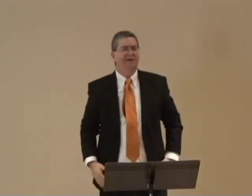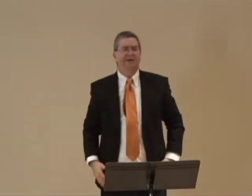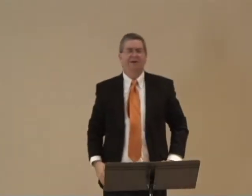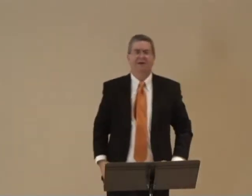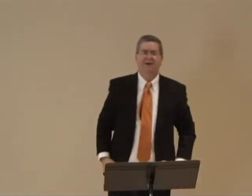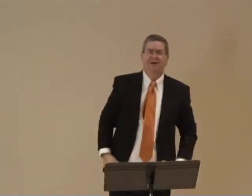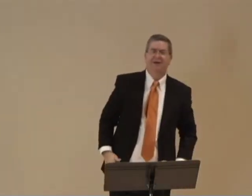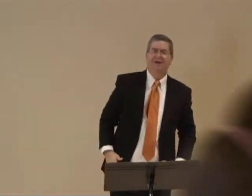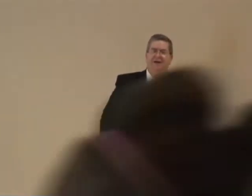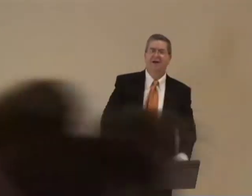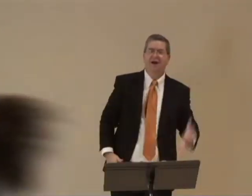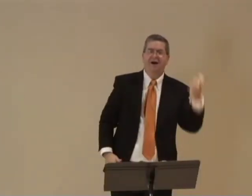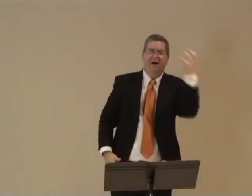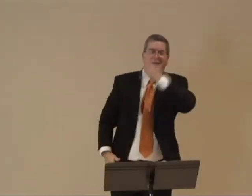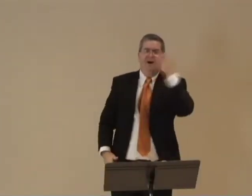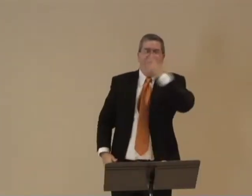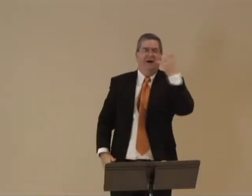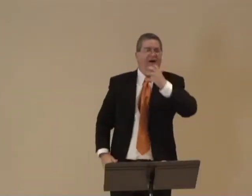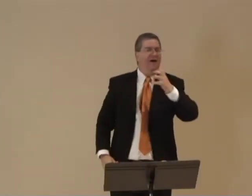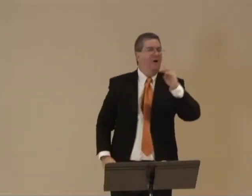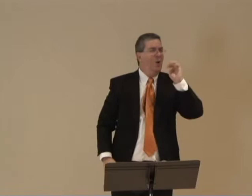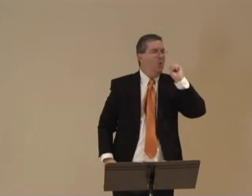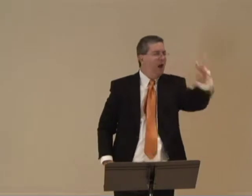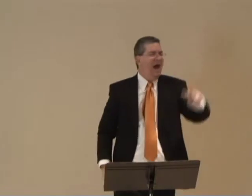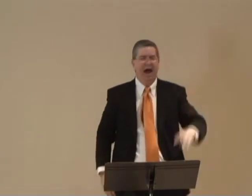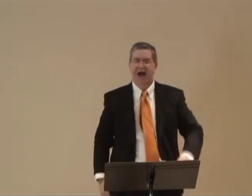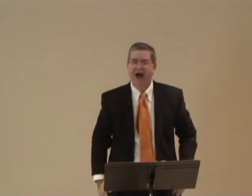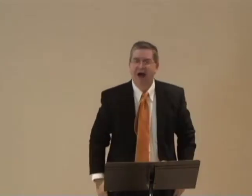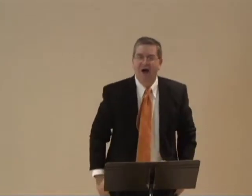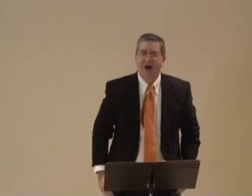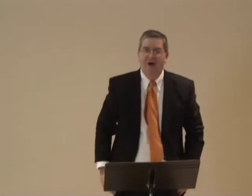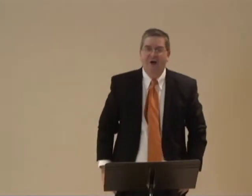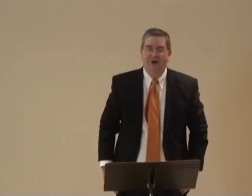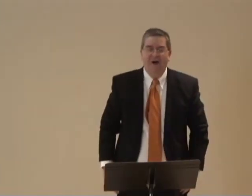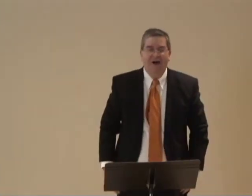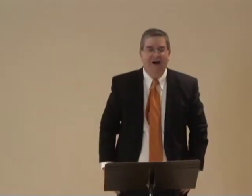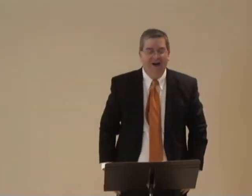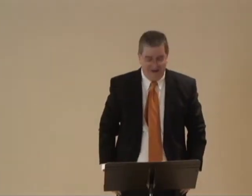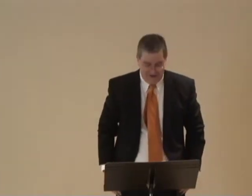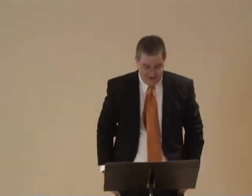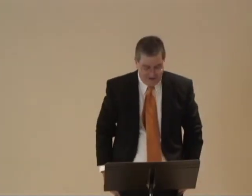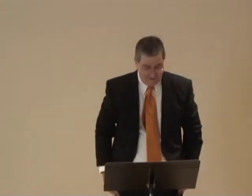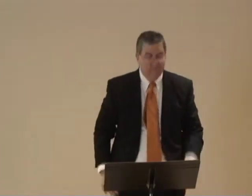face our challenges, persevere through them. Isn't that powerful?